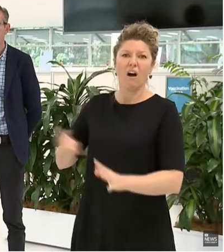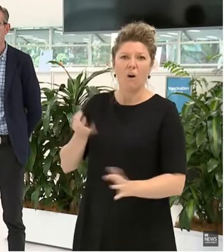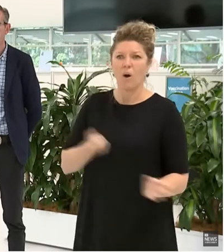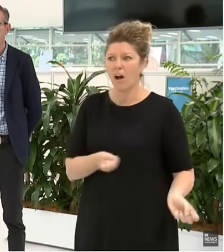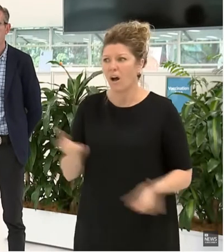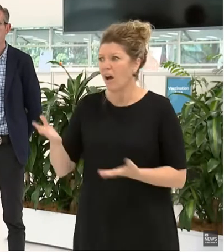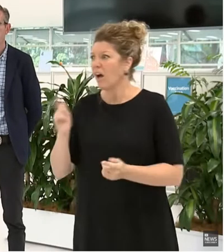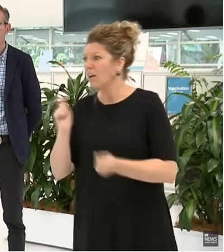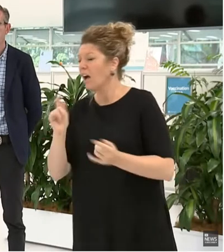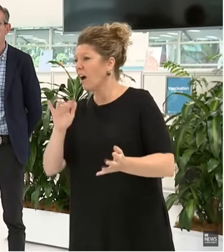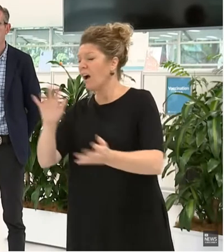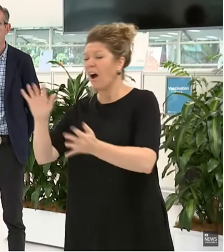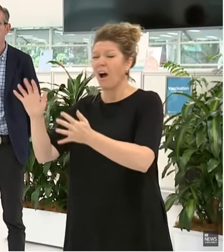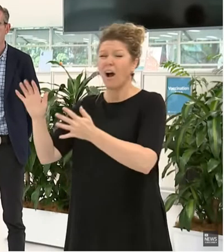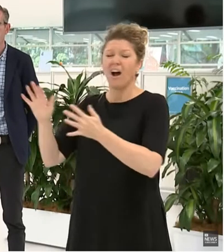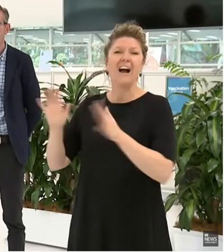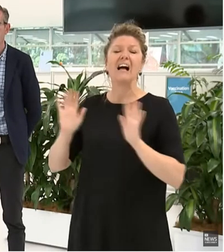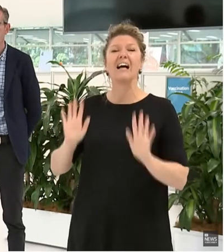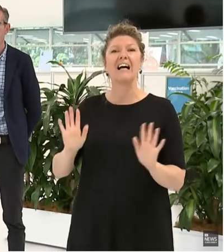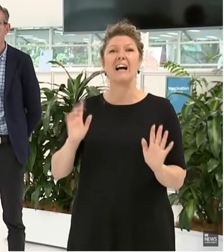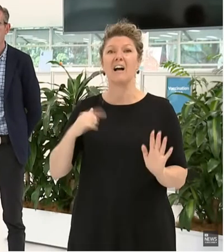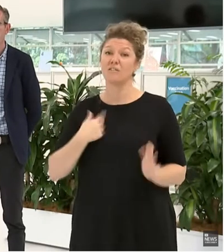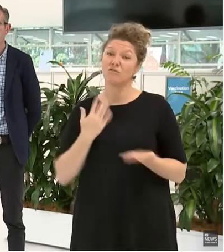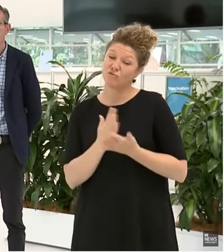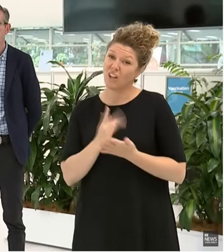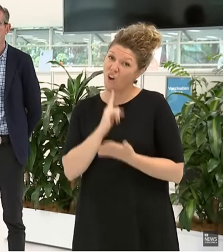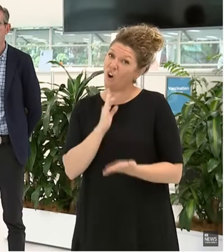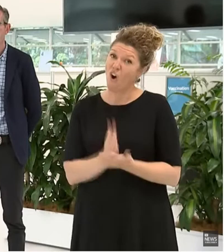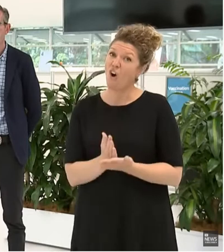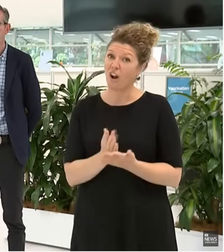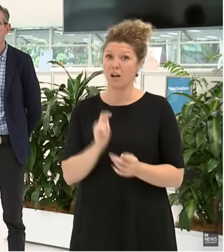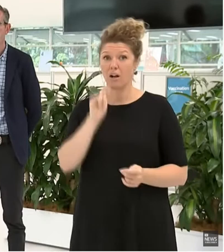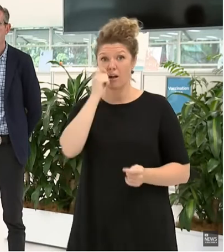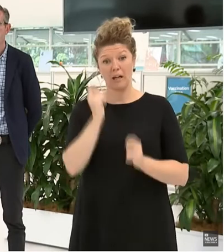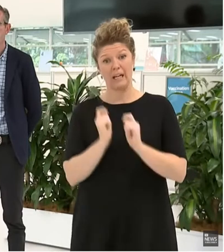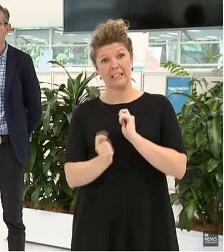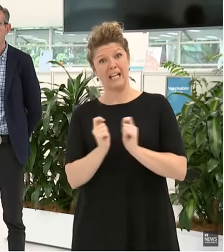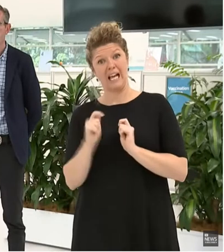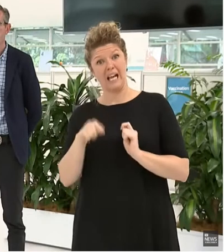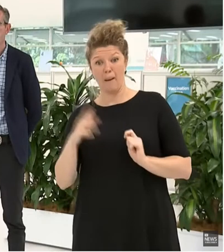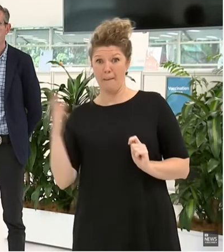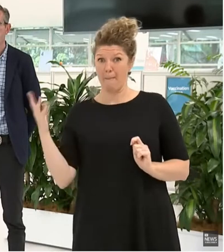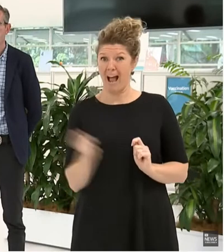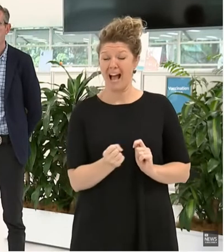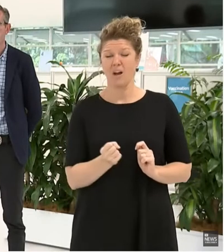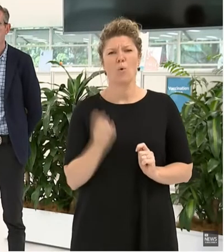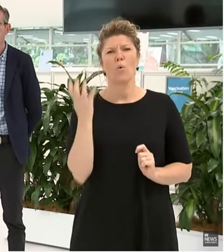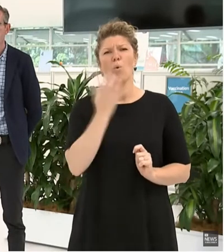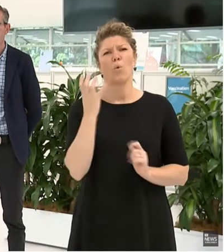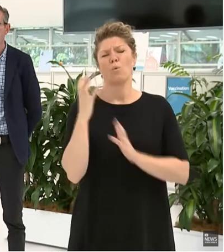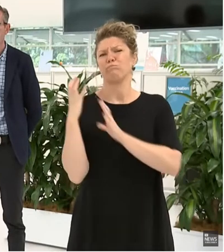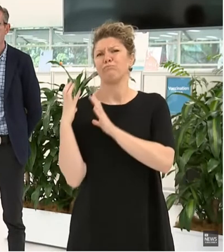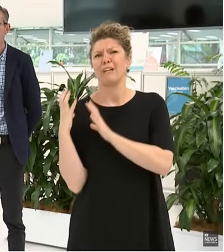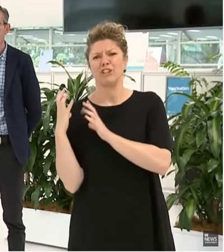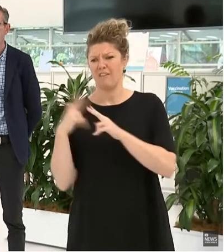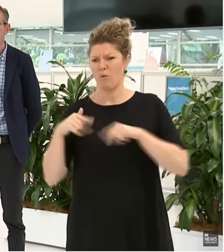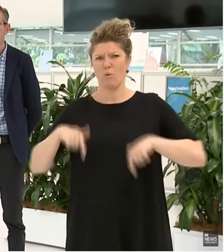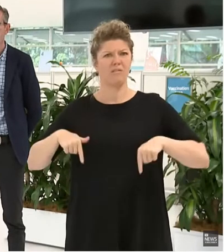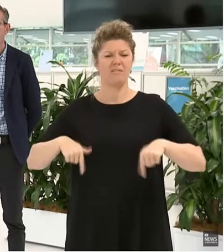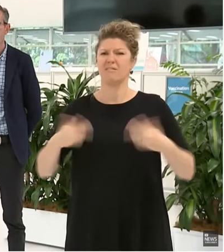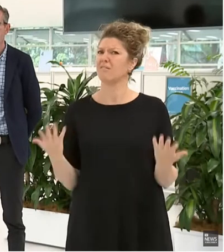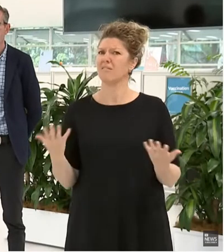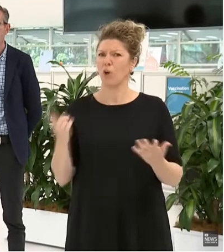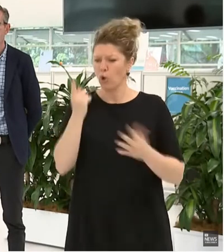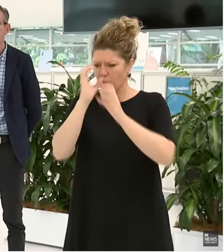to those states that getting PCR tests is putting an enormous pressure on our pathology